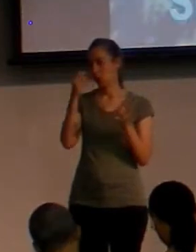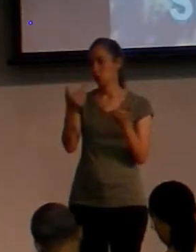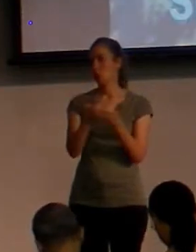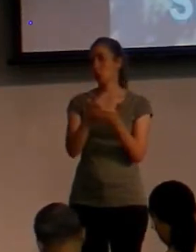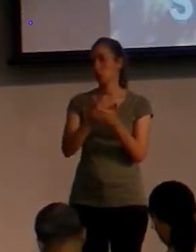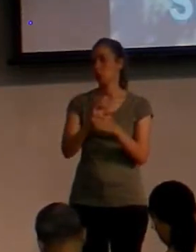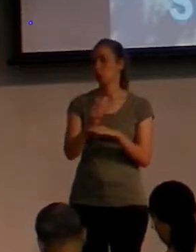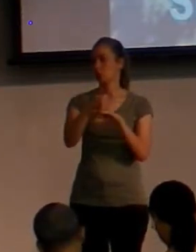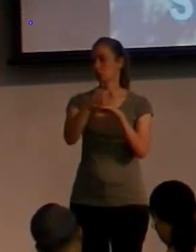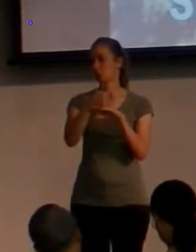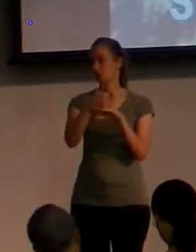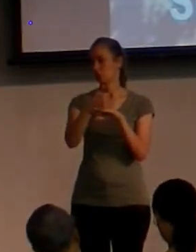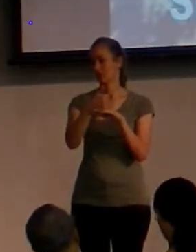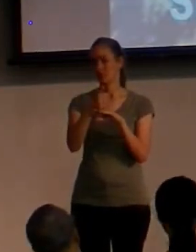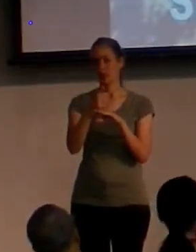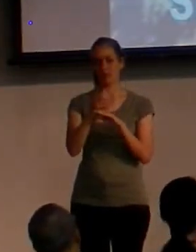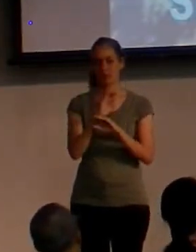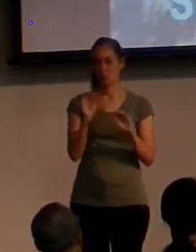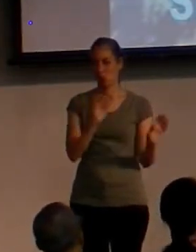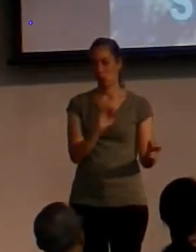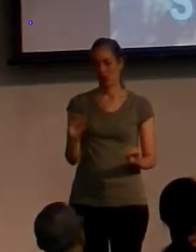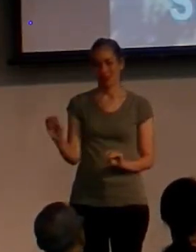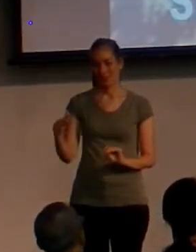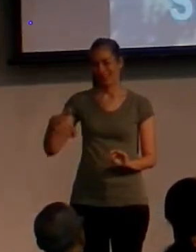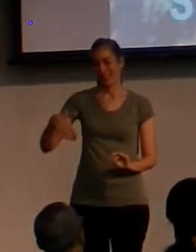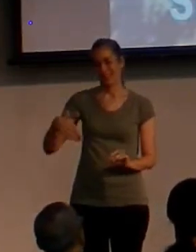and unorganized at the time.